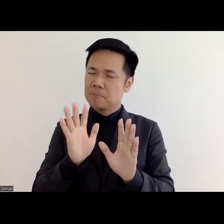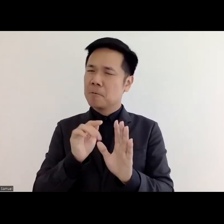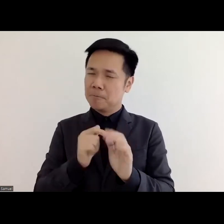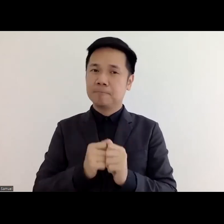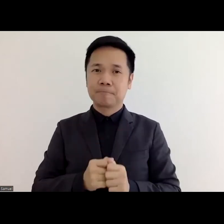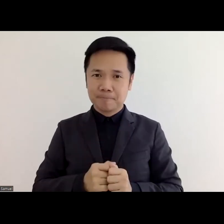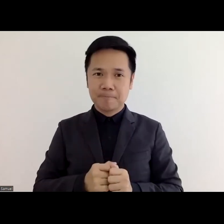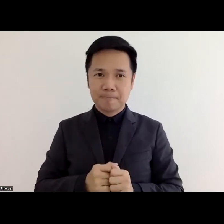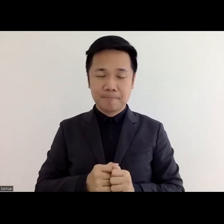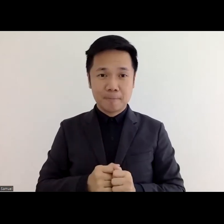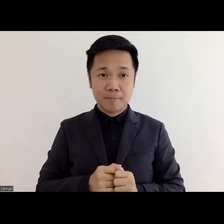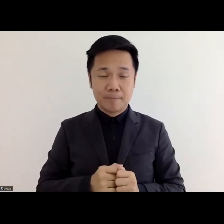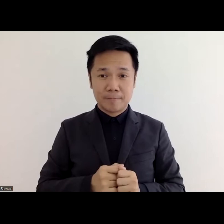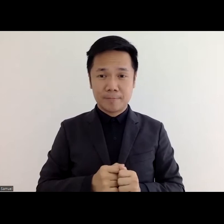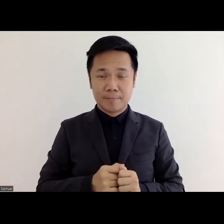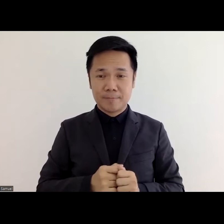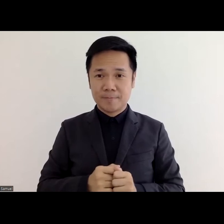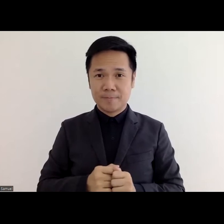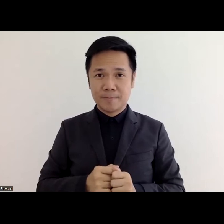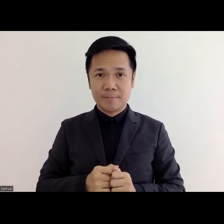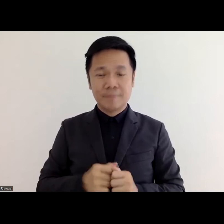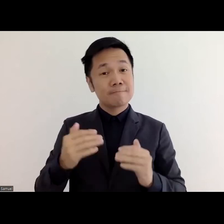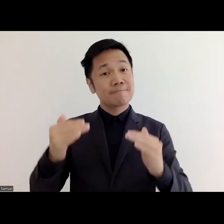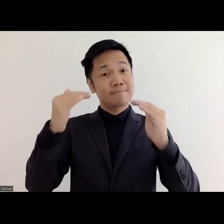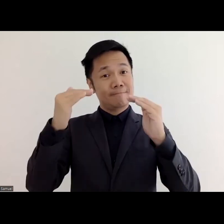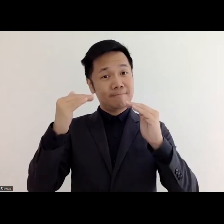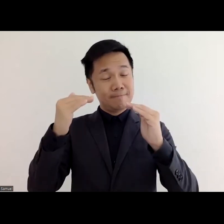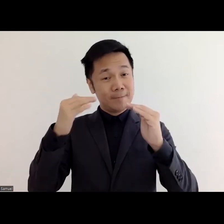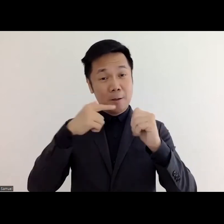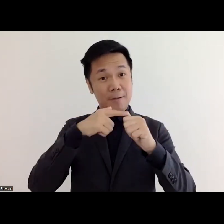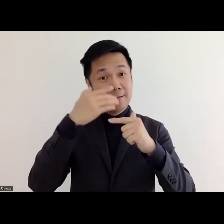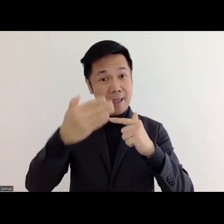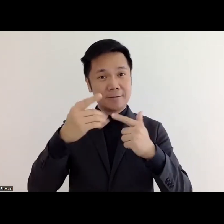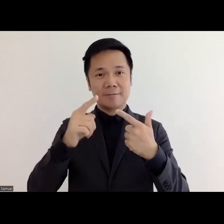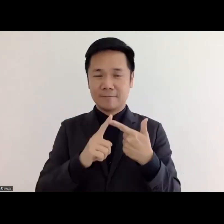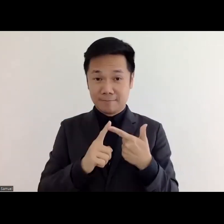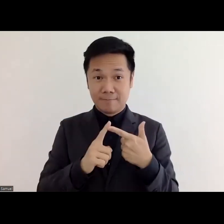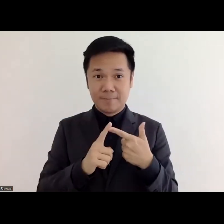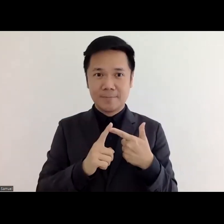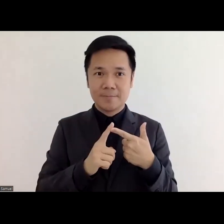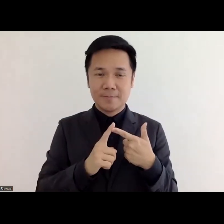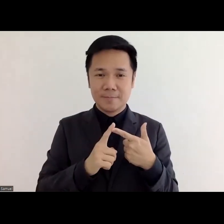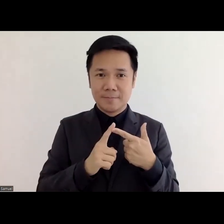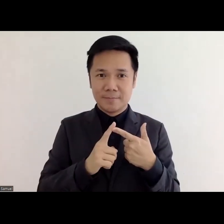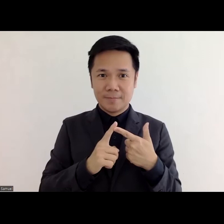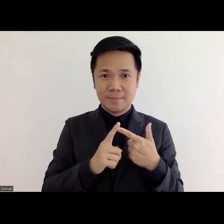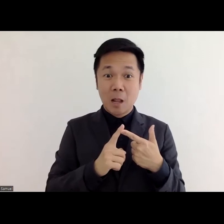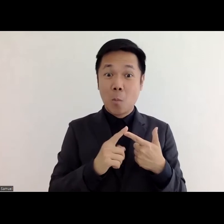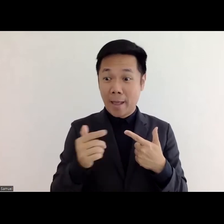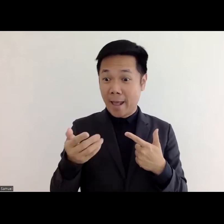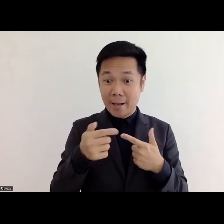some hazards. Now, we will have some